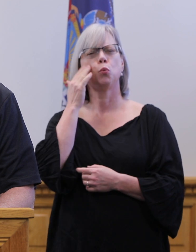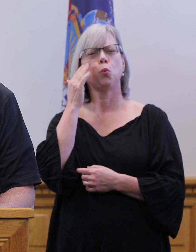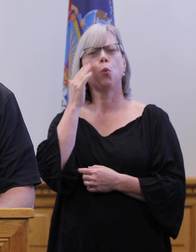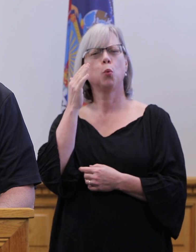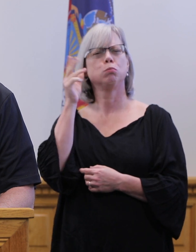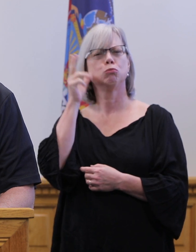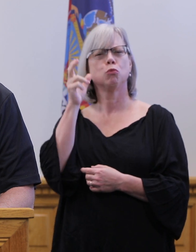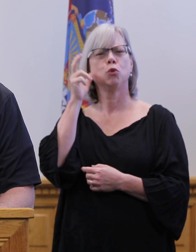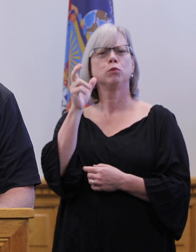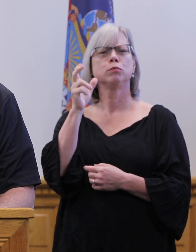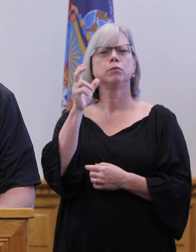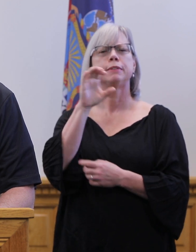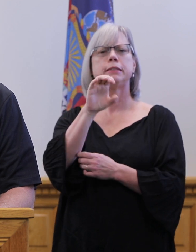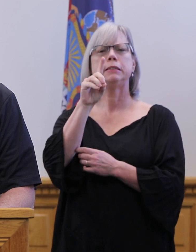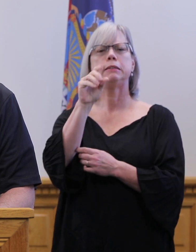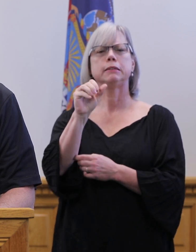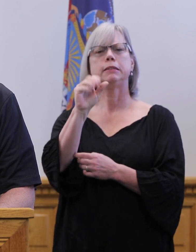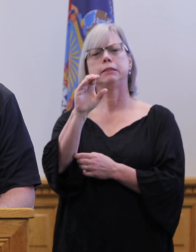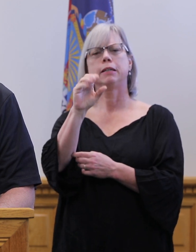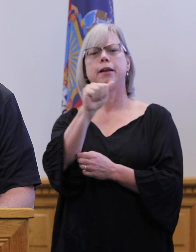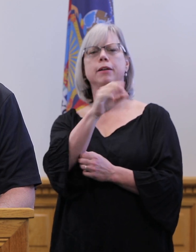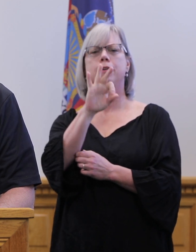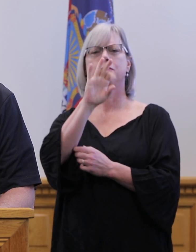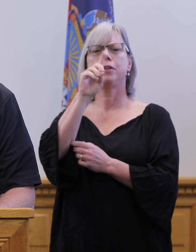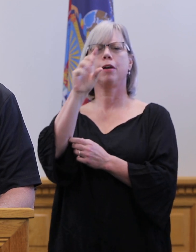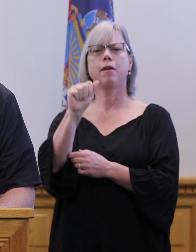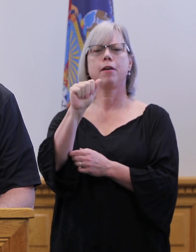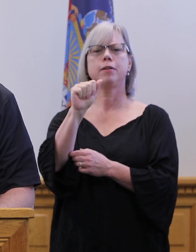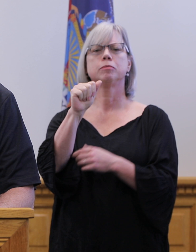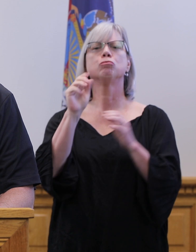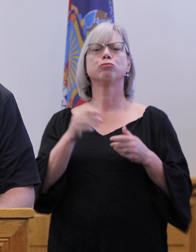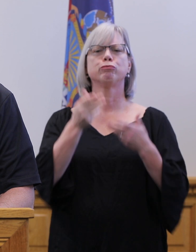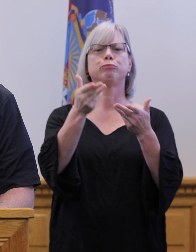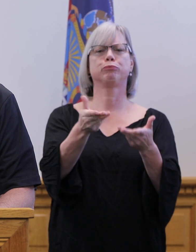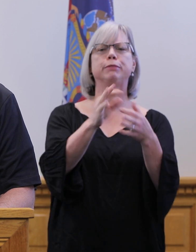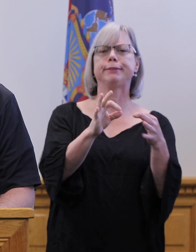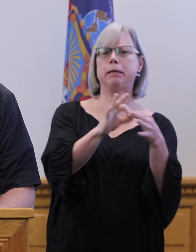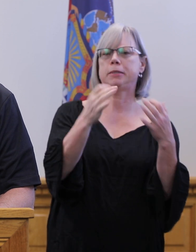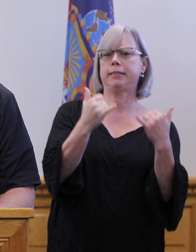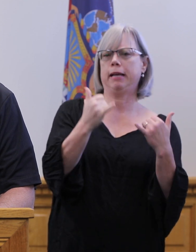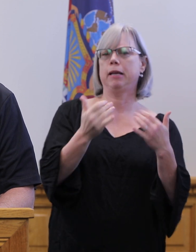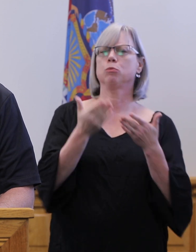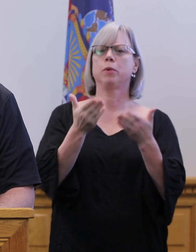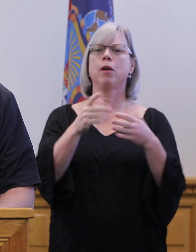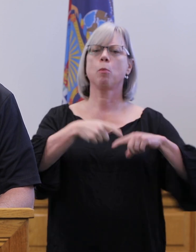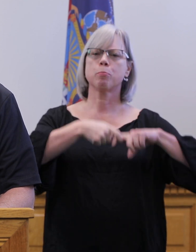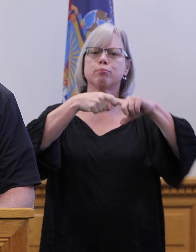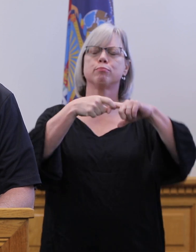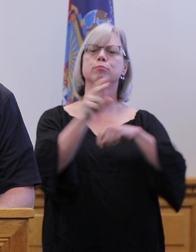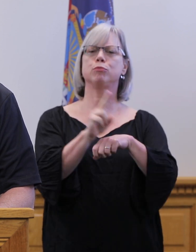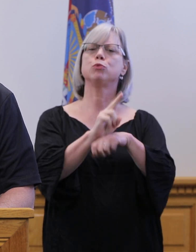and the FDA released a statement today recommending a pause in the use of the Janssen, Johnson & Johnson vaccine while they study